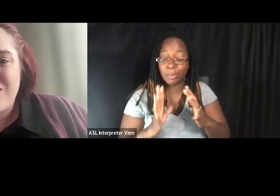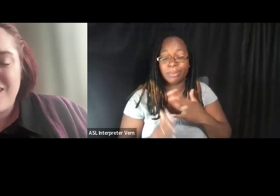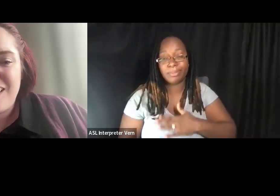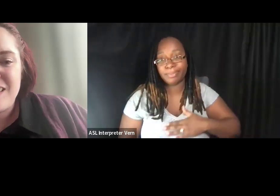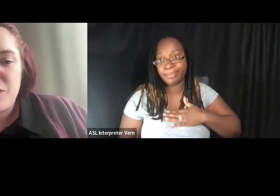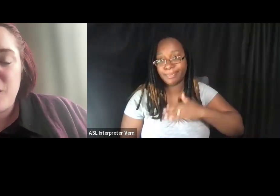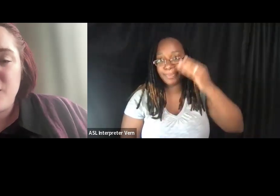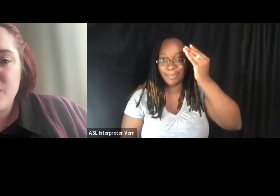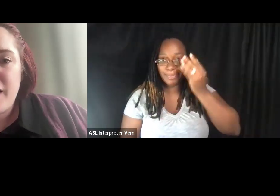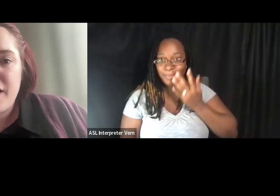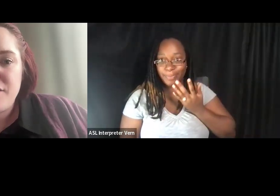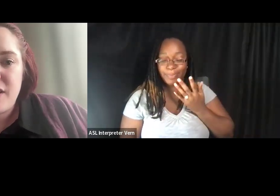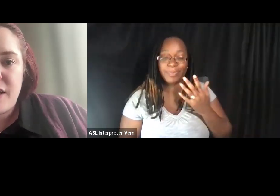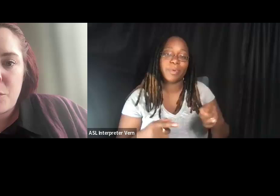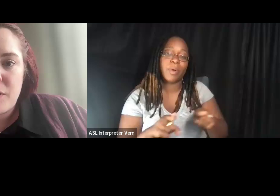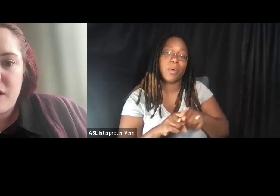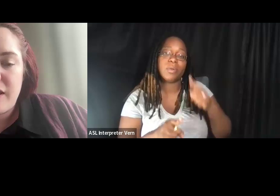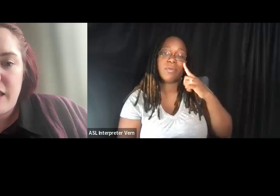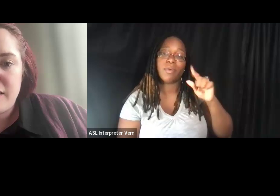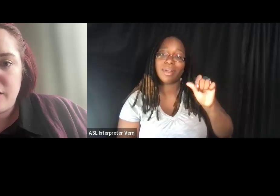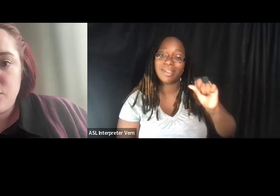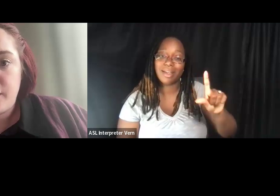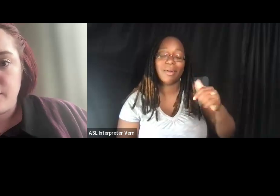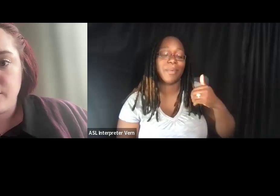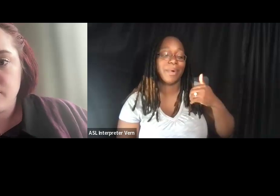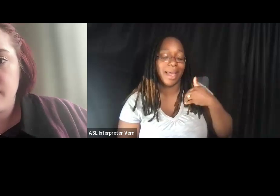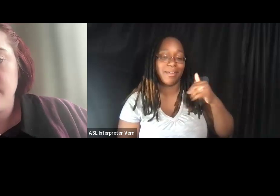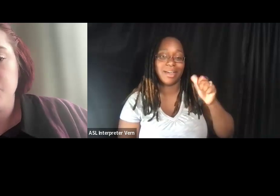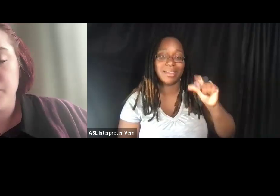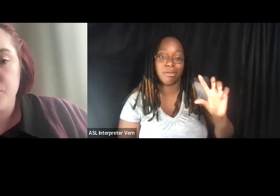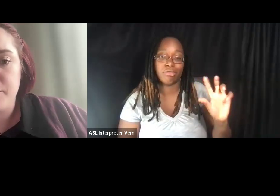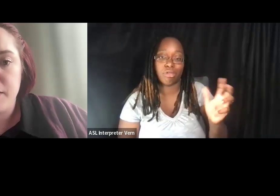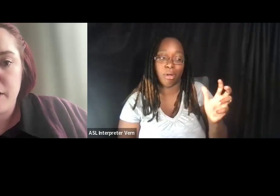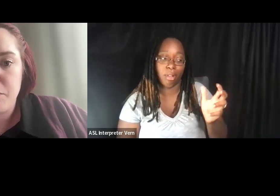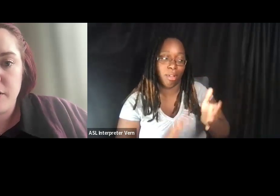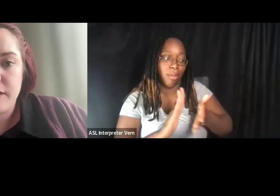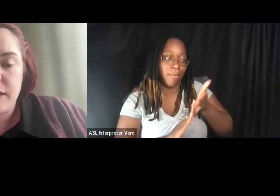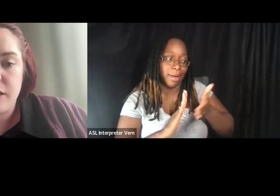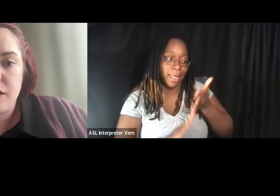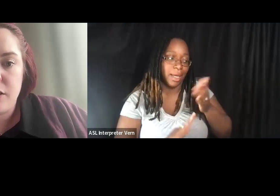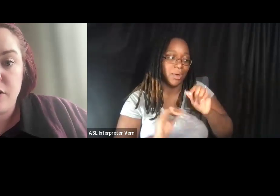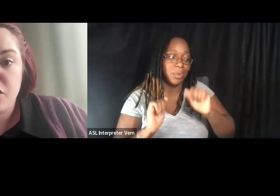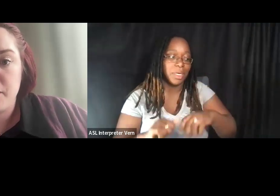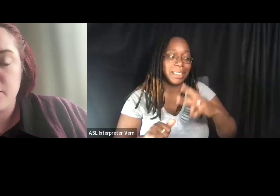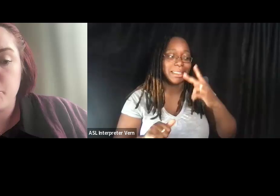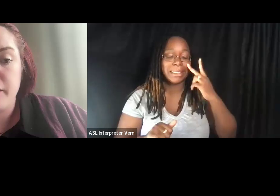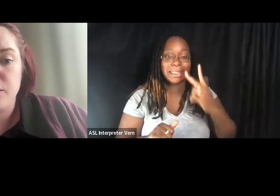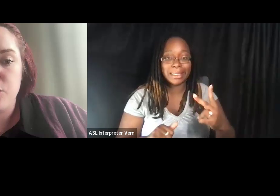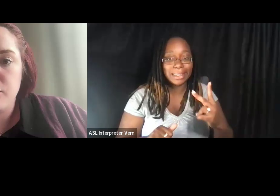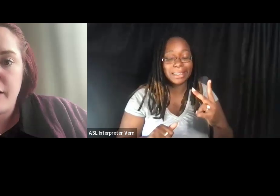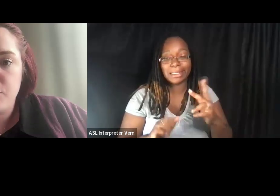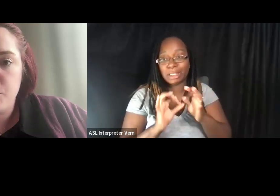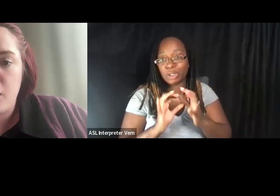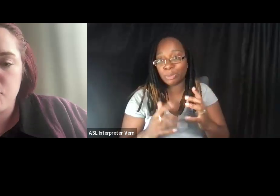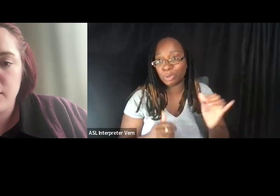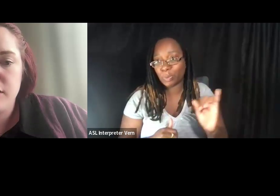Another note on ASL, we also have an ASL channel running where you should be able to see the interpreters as well. So you